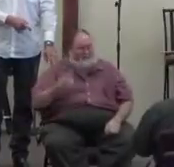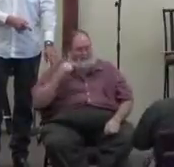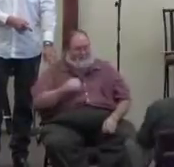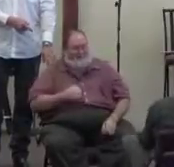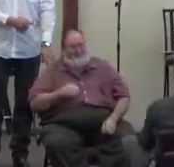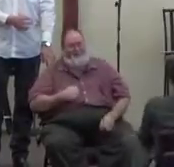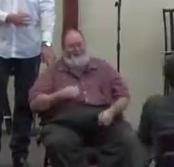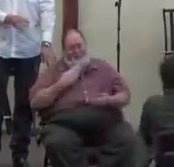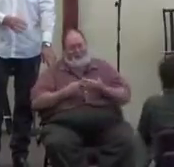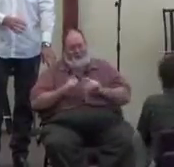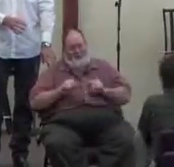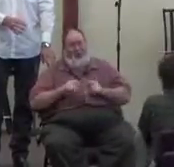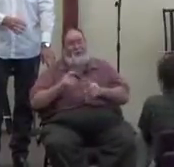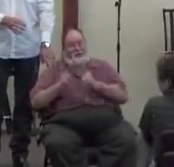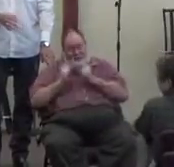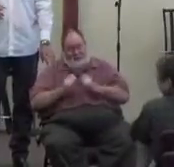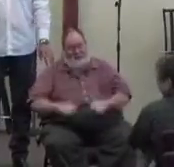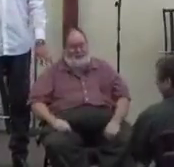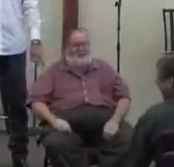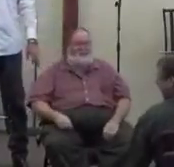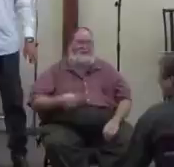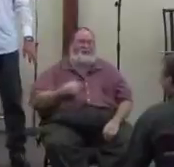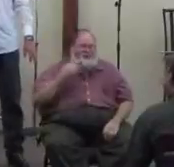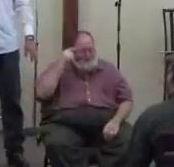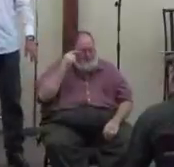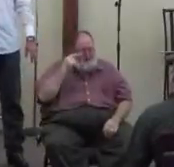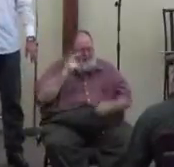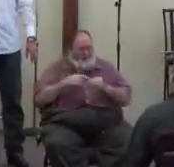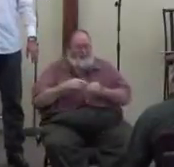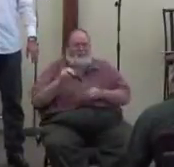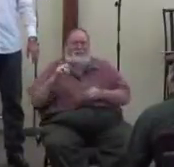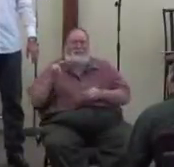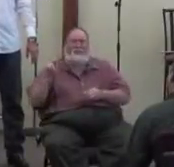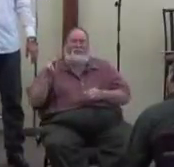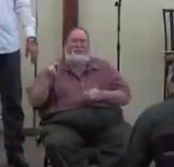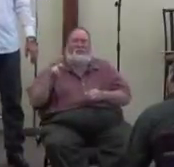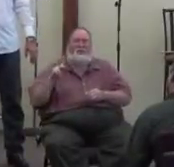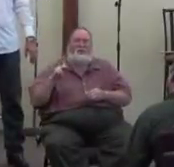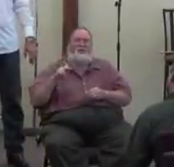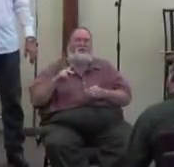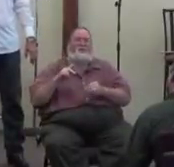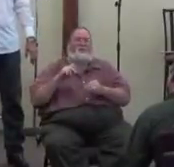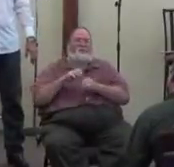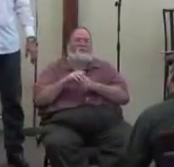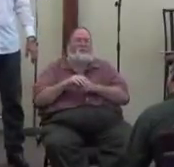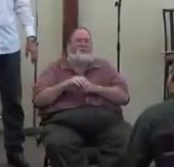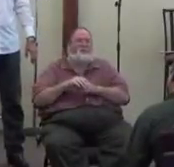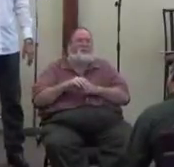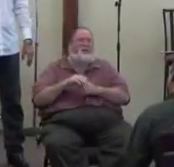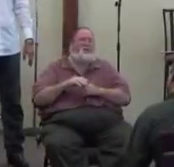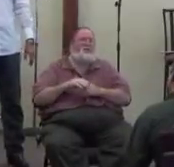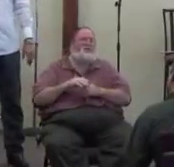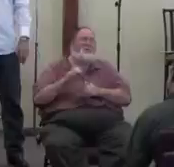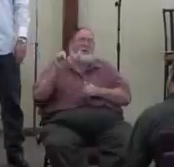He's good, but that was fast. And then I'm thinking about Mark. Blue Southern Bluegrass